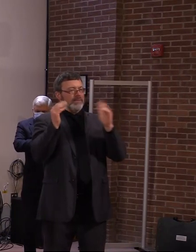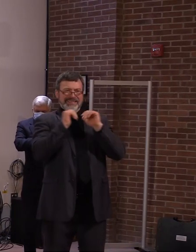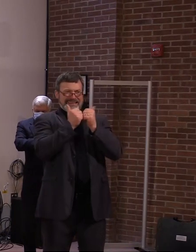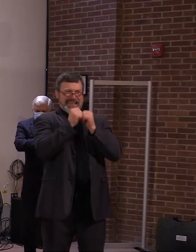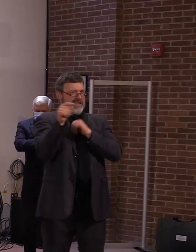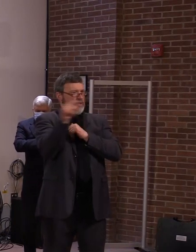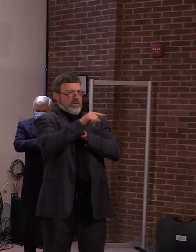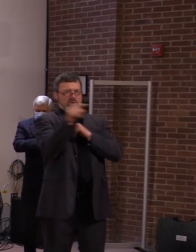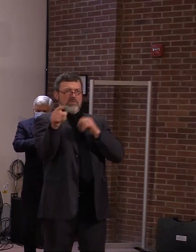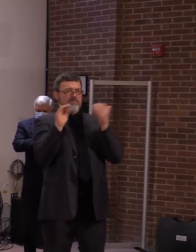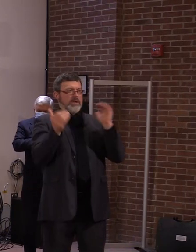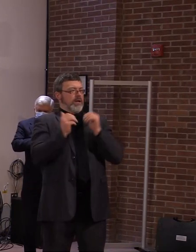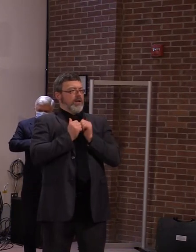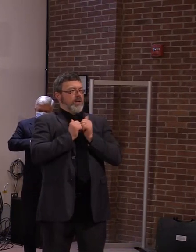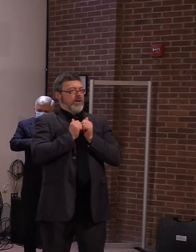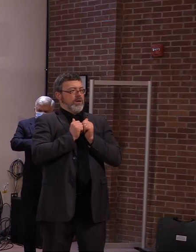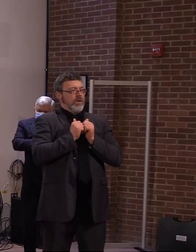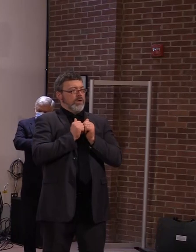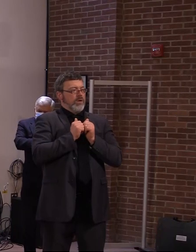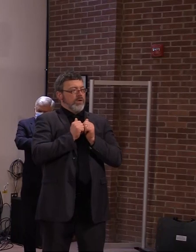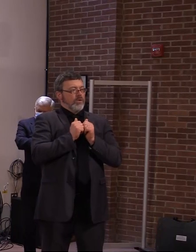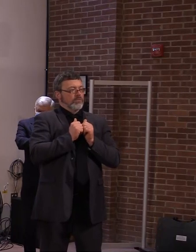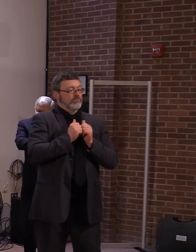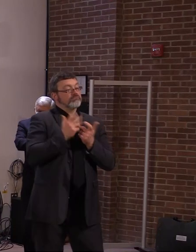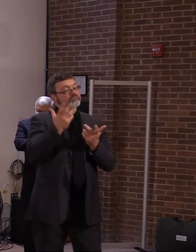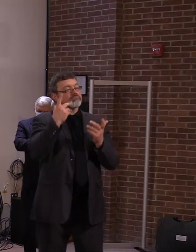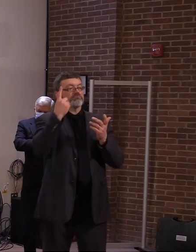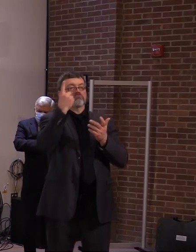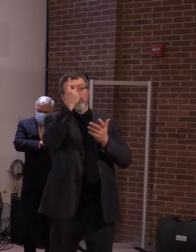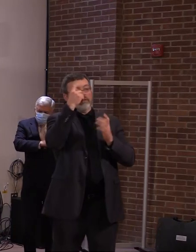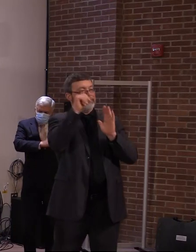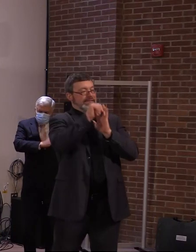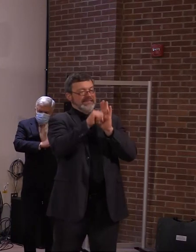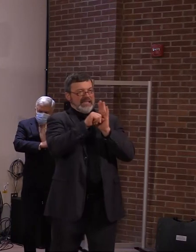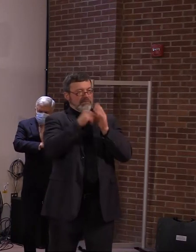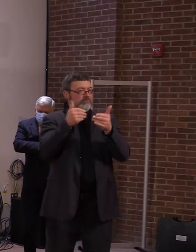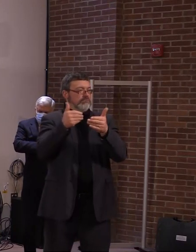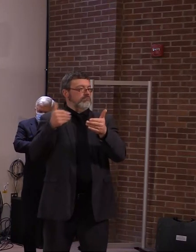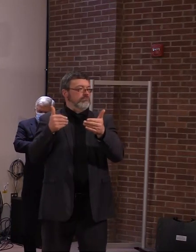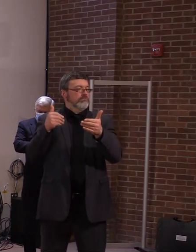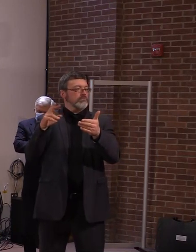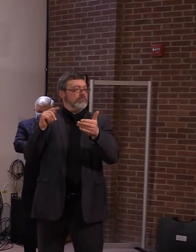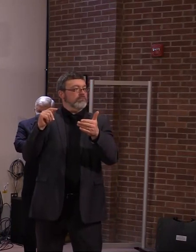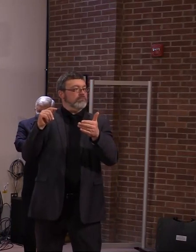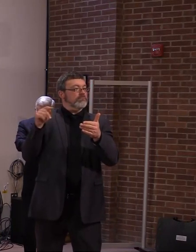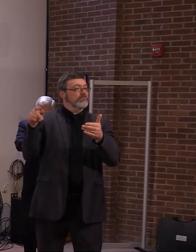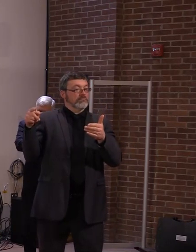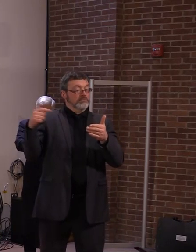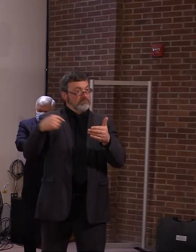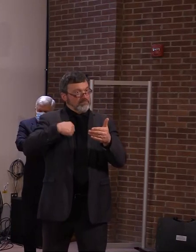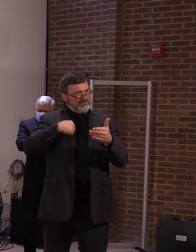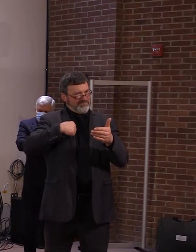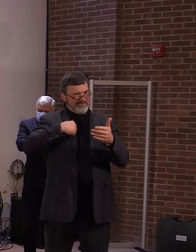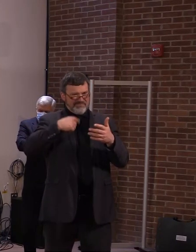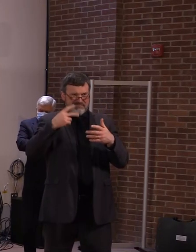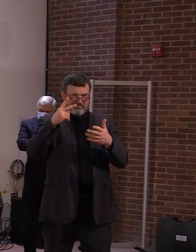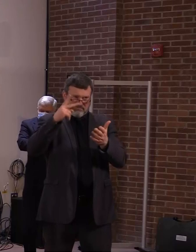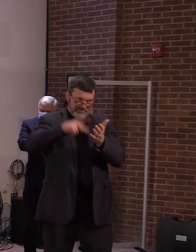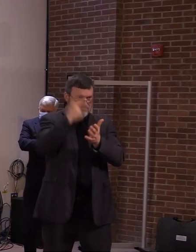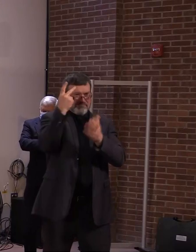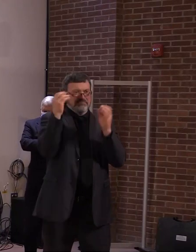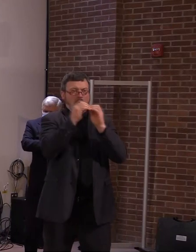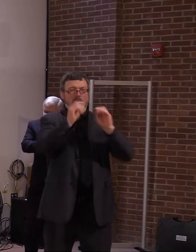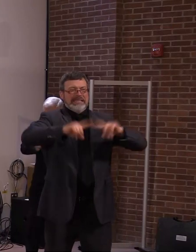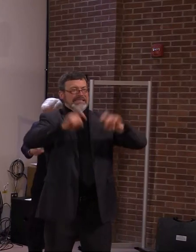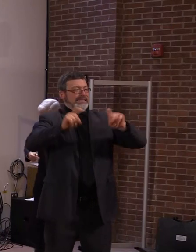behind us, we're doing about double the amount of testing. So that's pretty significant. So even if our testing does scale back, you know, we still have quite a bit of PCR